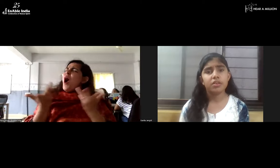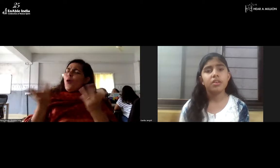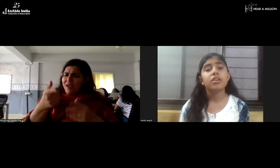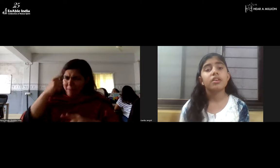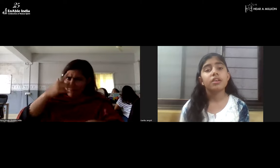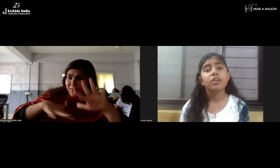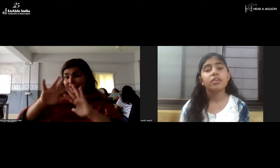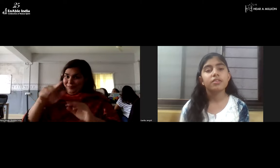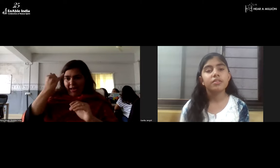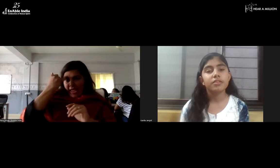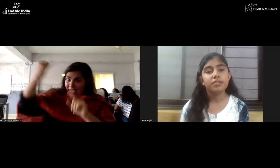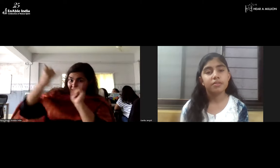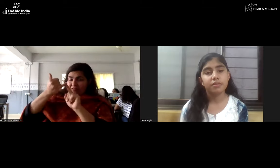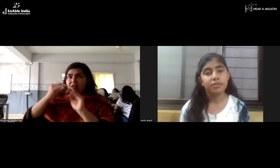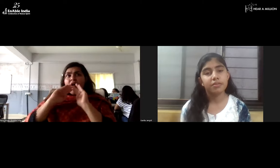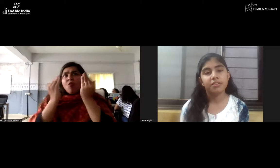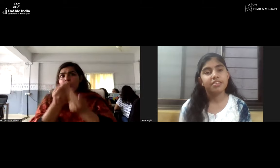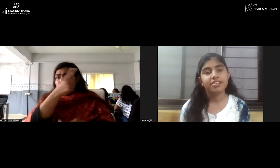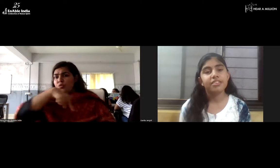if you could have any superpower.